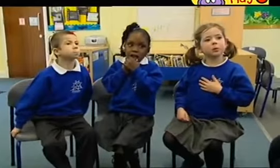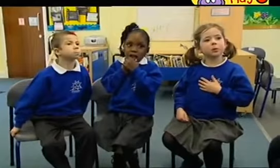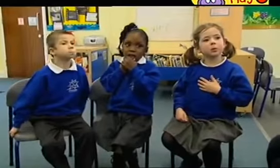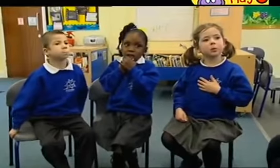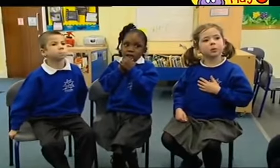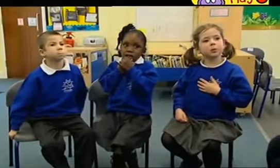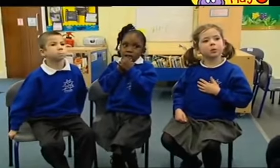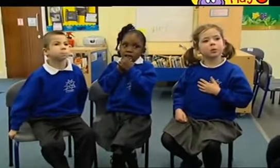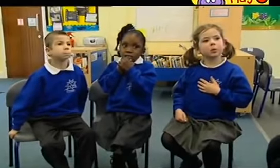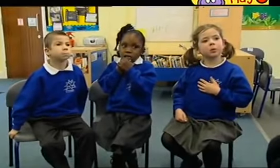Clothes for school.